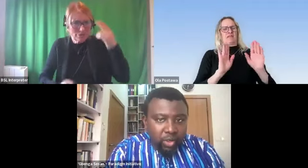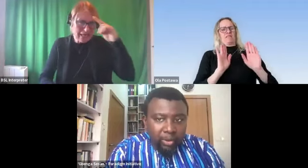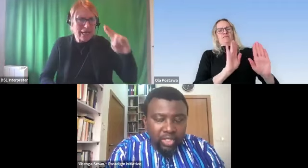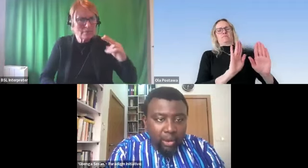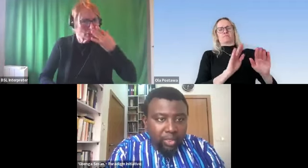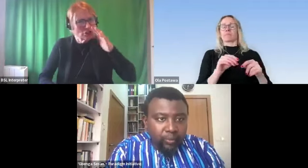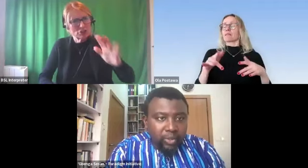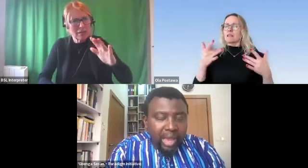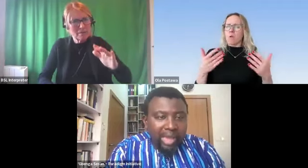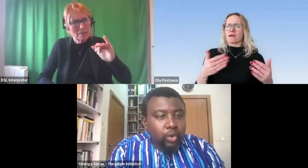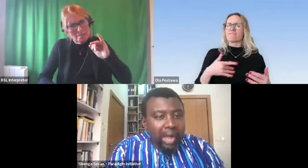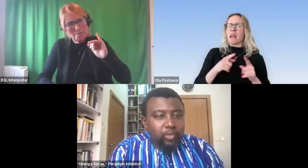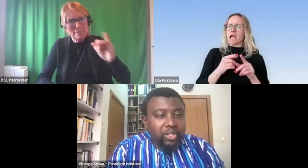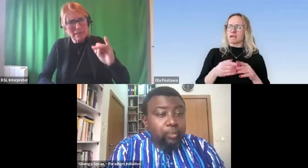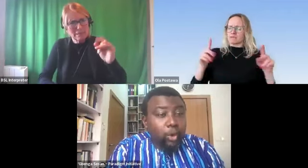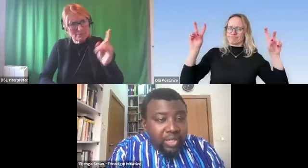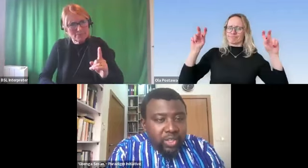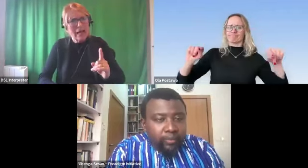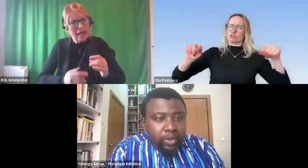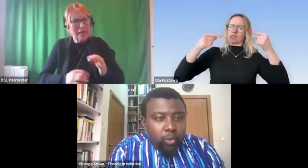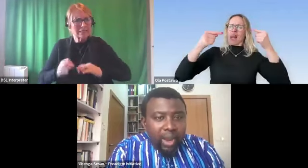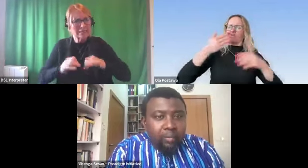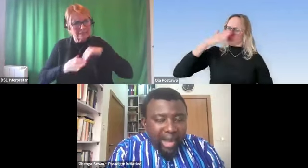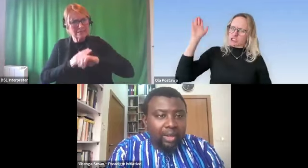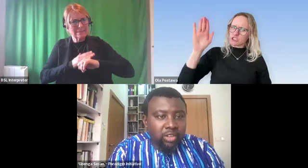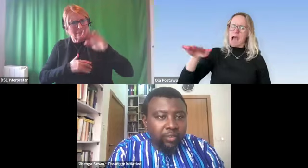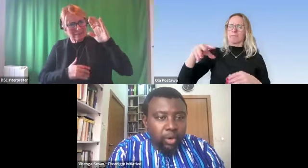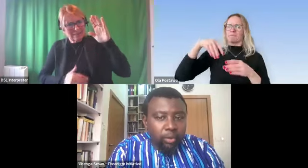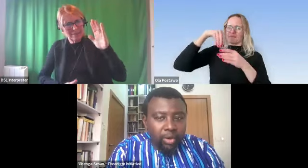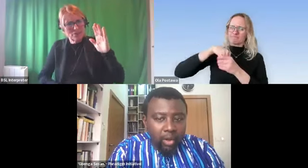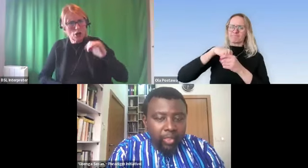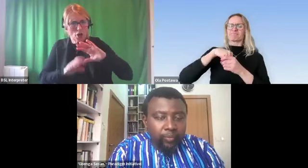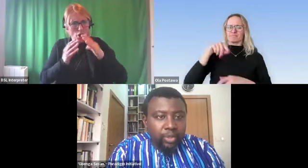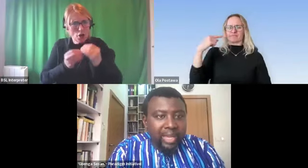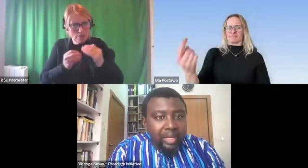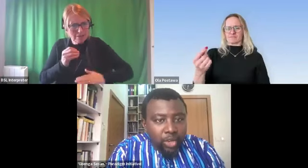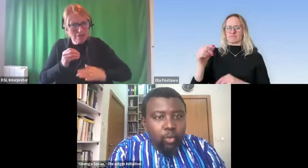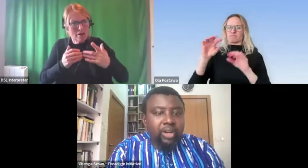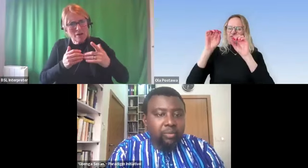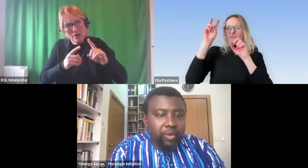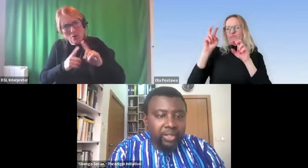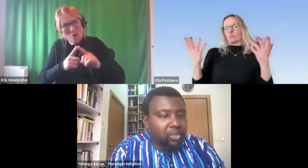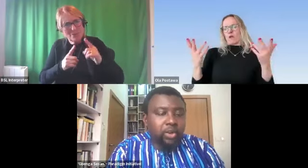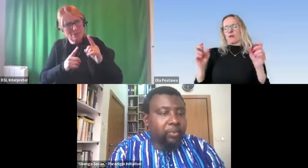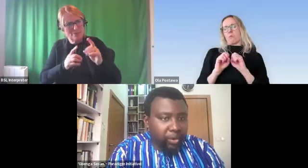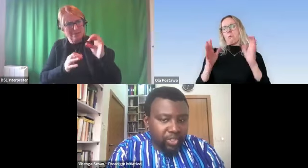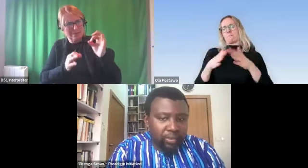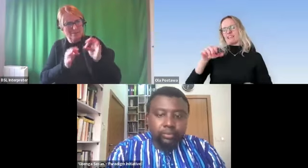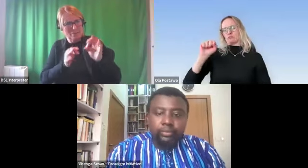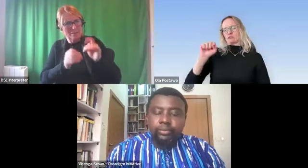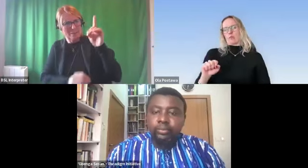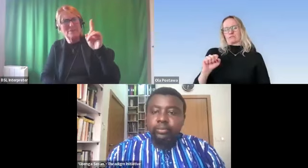bad actors in the global south, and you ask for diplomacy when bad actors are from the global north, then there's only one name for it. It's